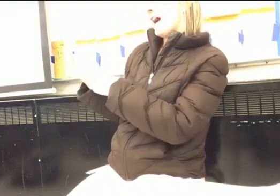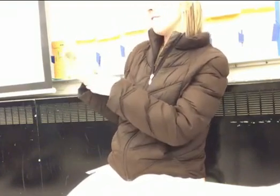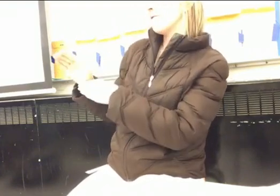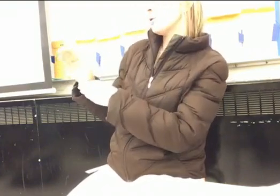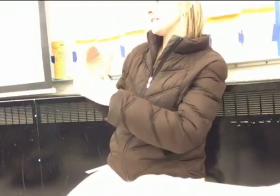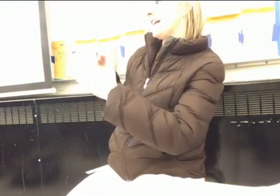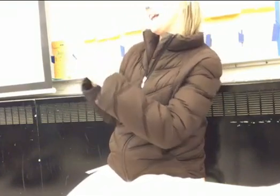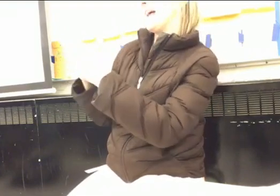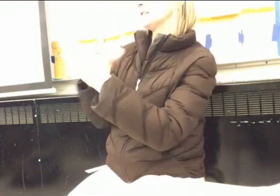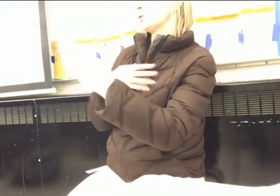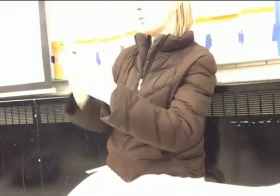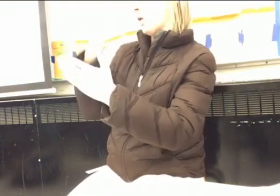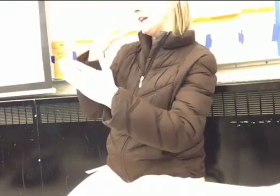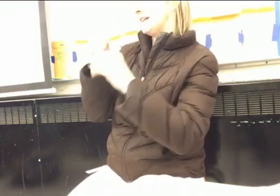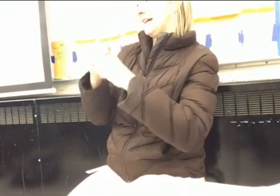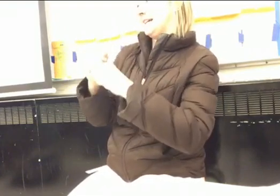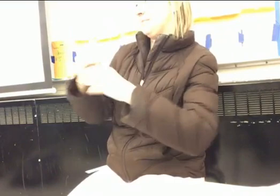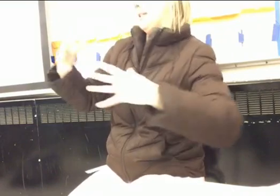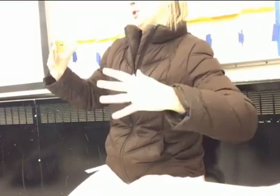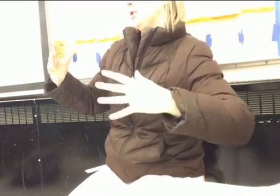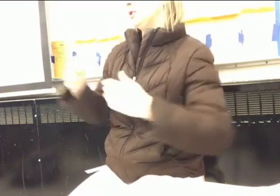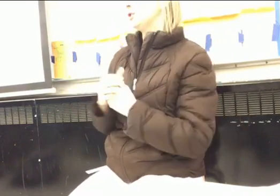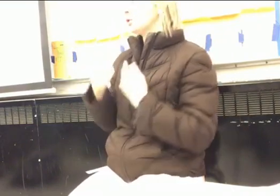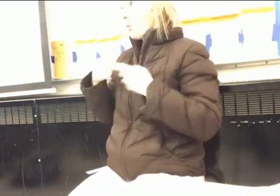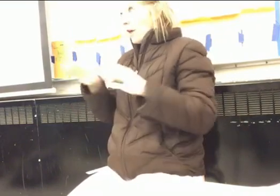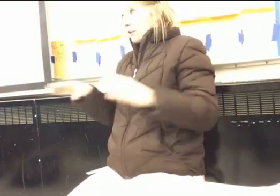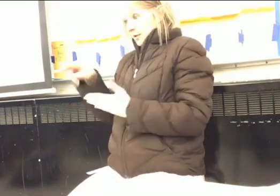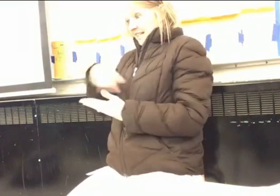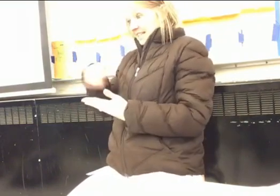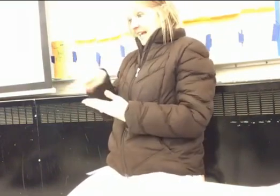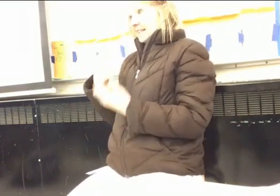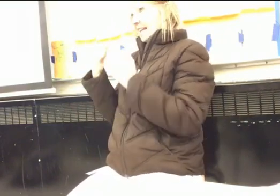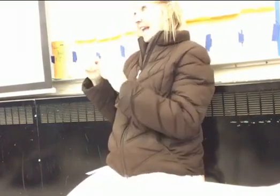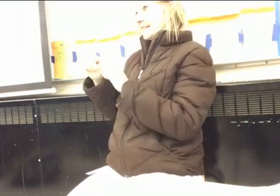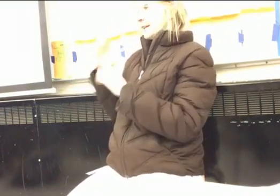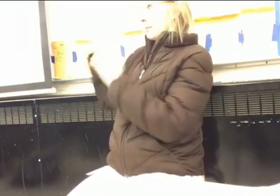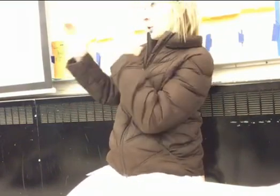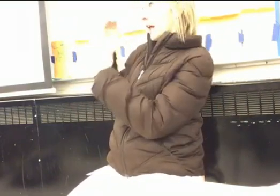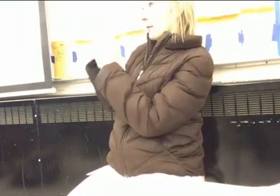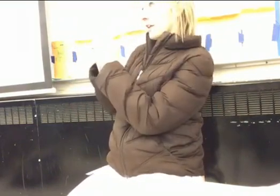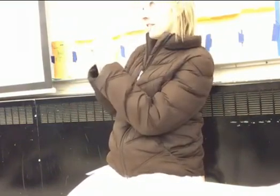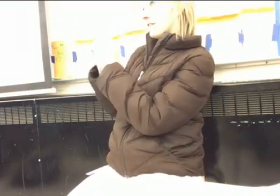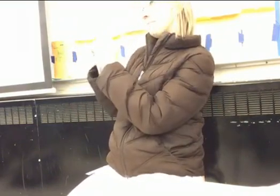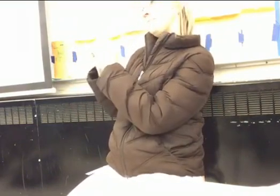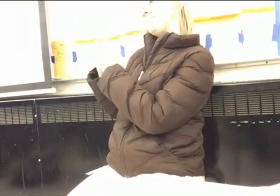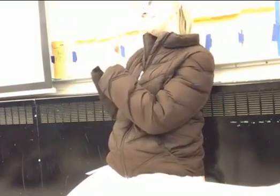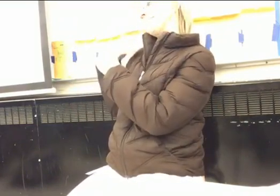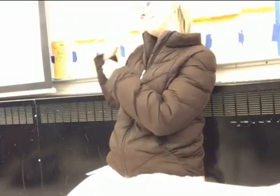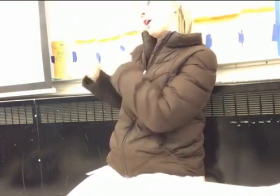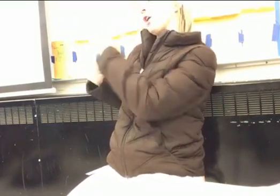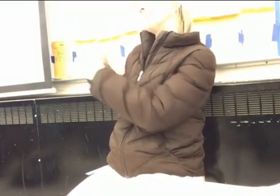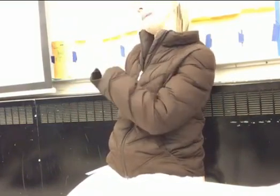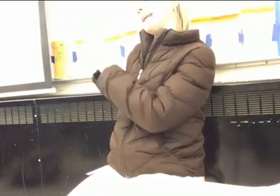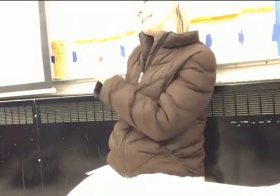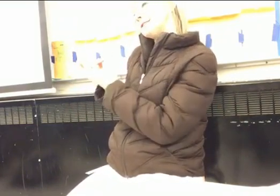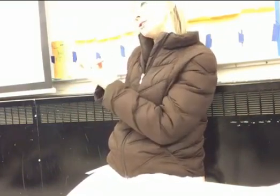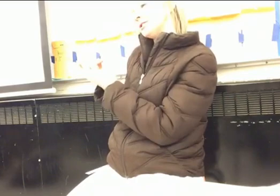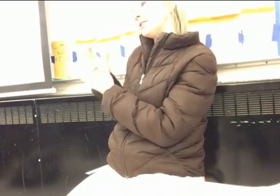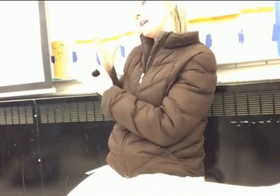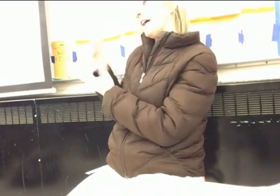expansion. Basically, while doing this dance, you're able to communicate with your ancestors. They are then able to help you, and they are